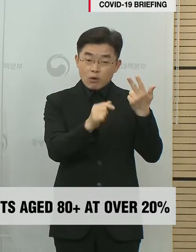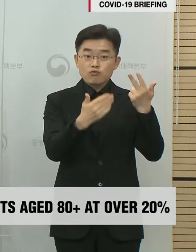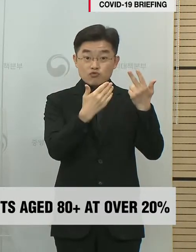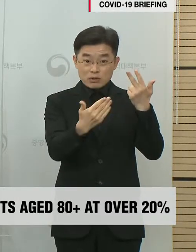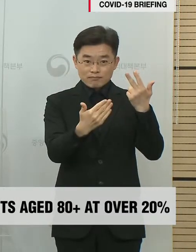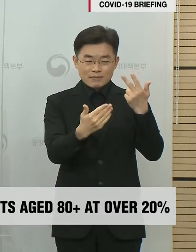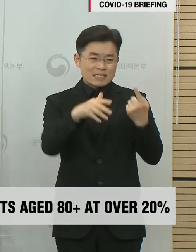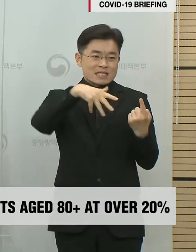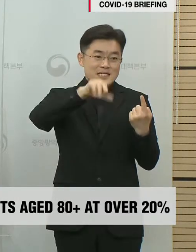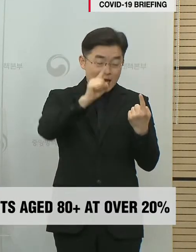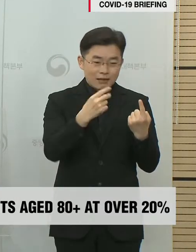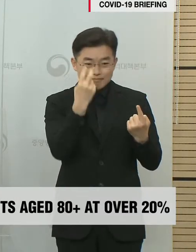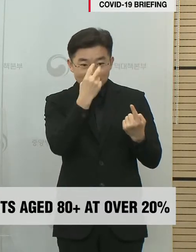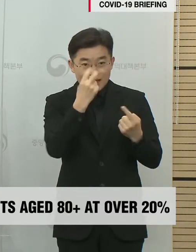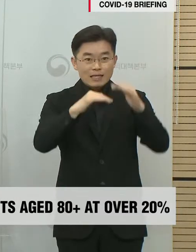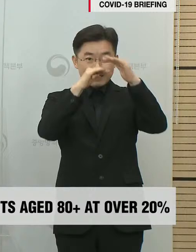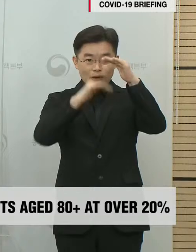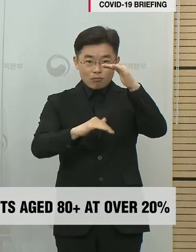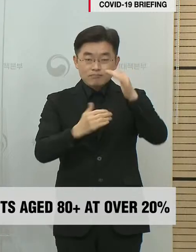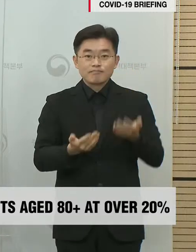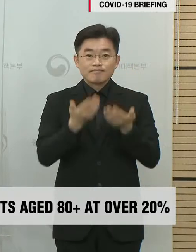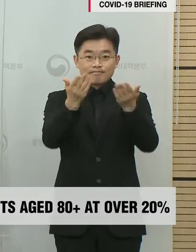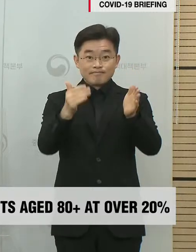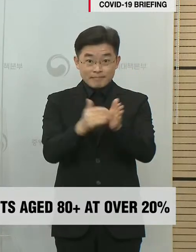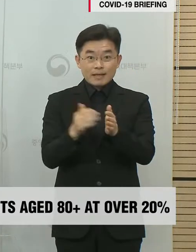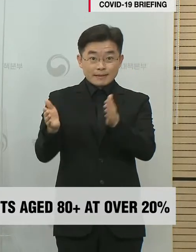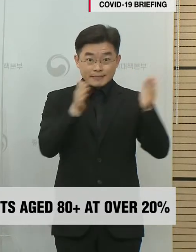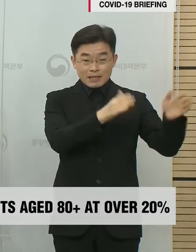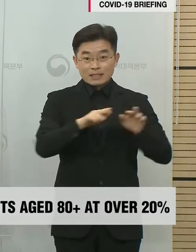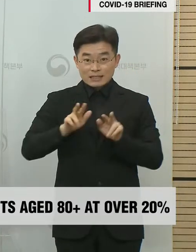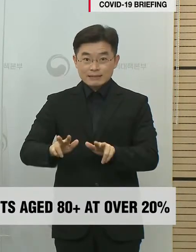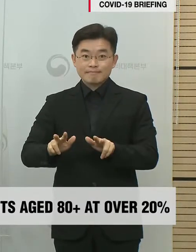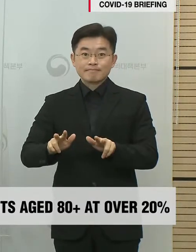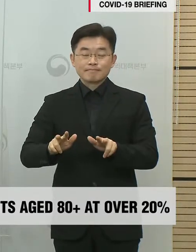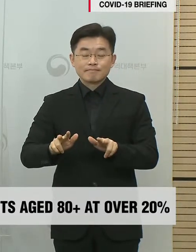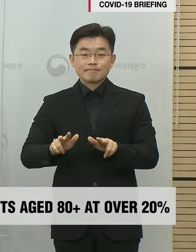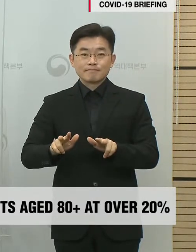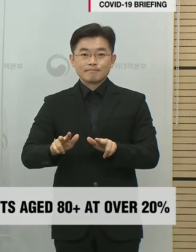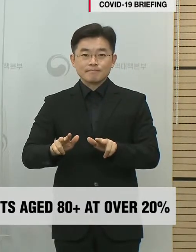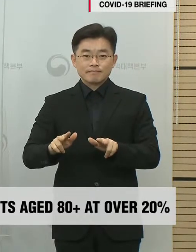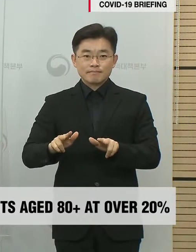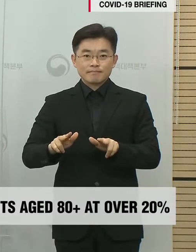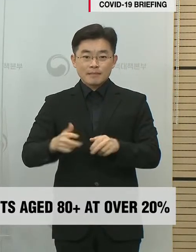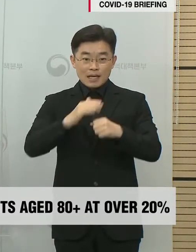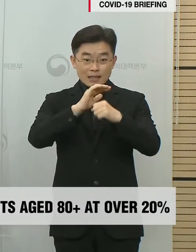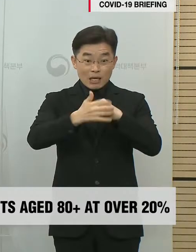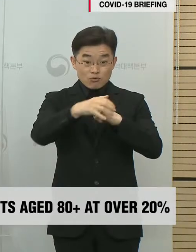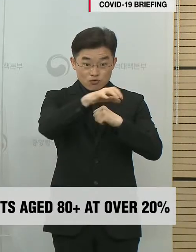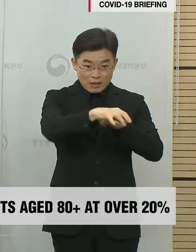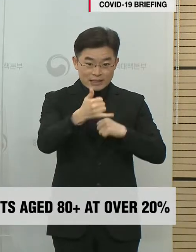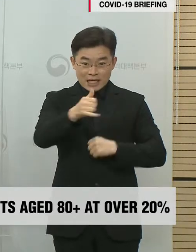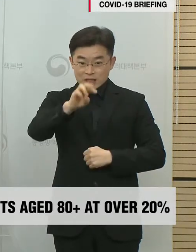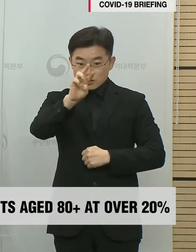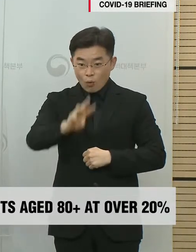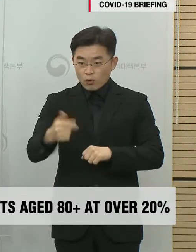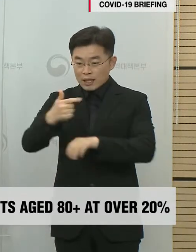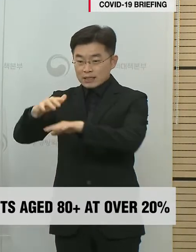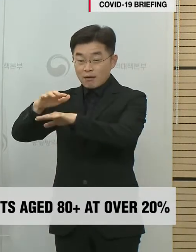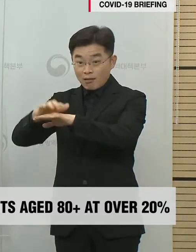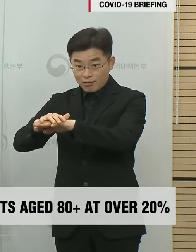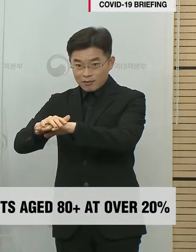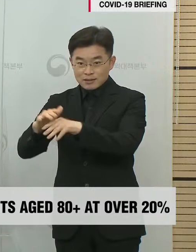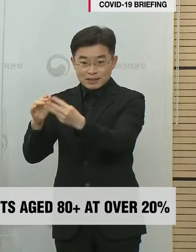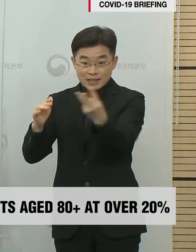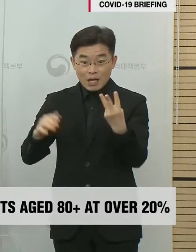citizens, and we have mentioned the first round of analysis on the July 9th, and we